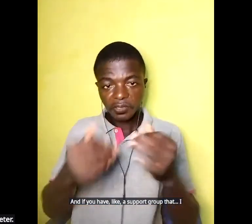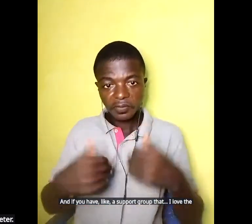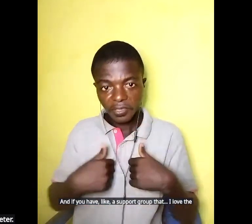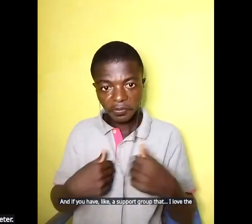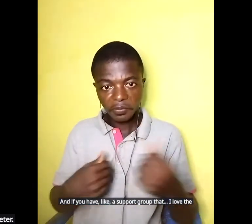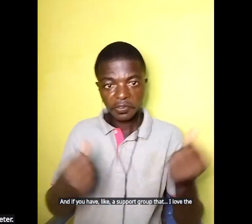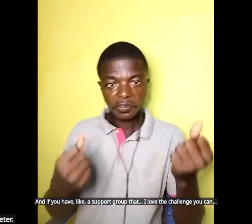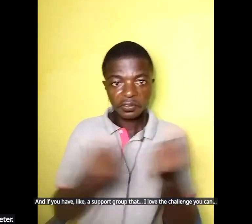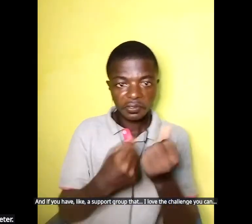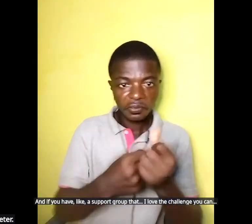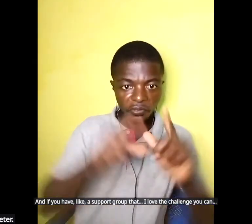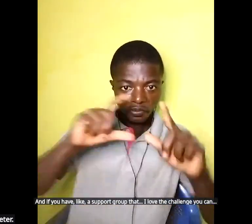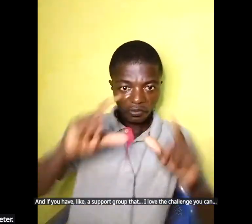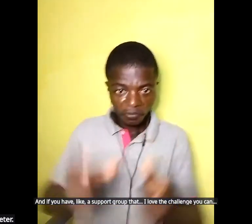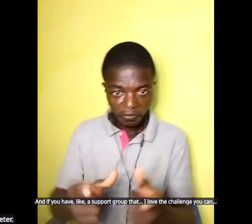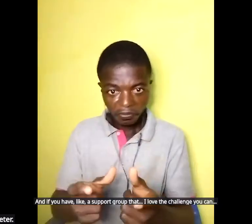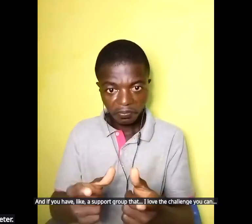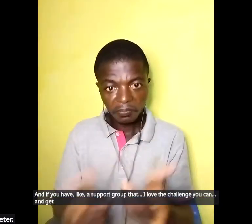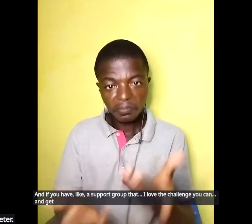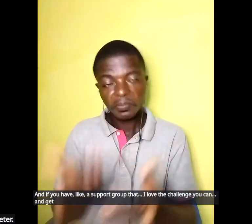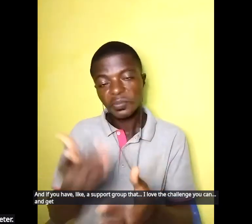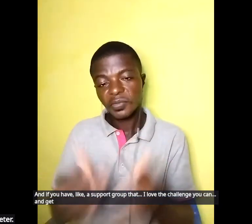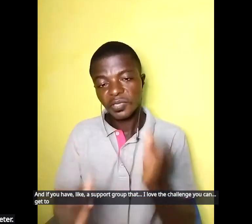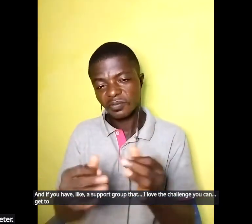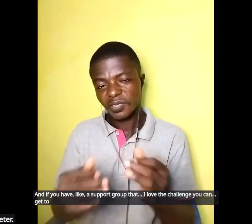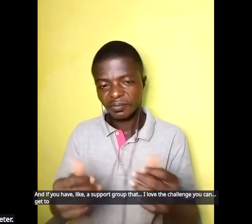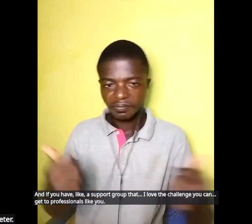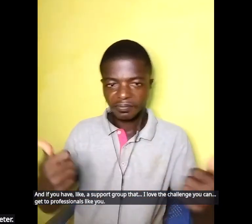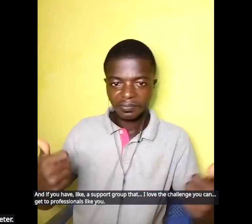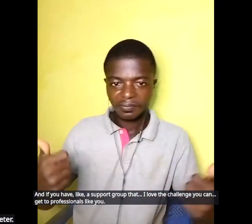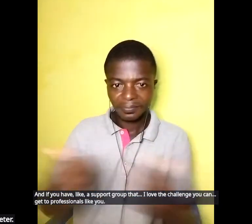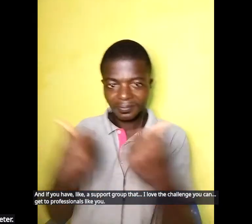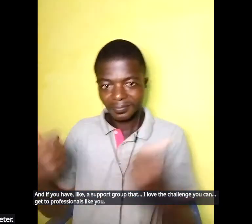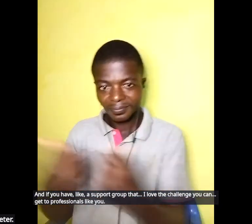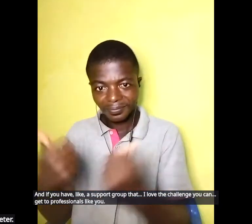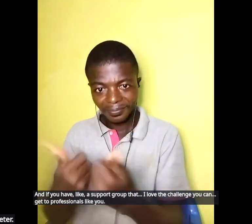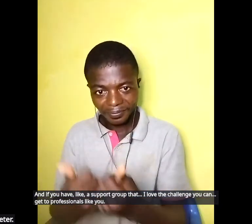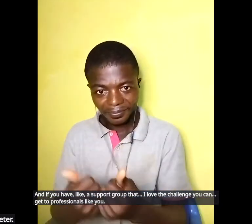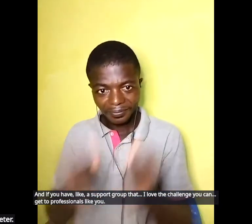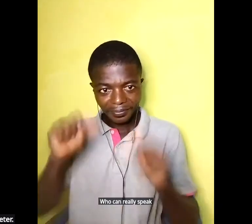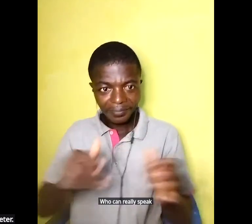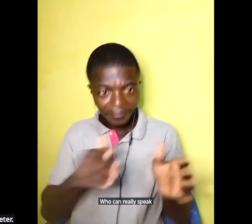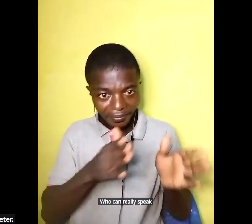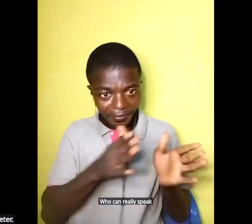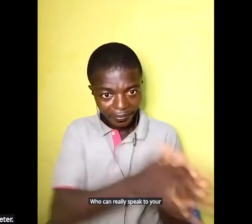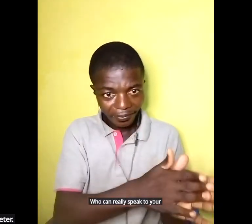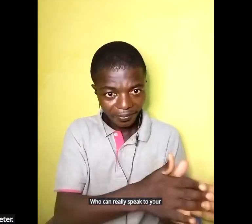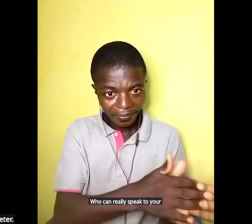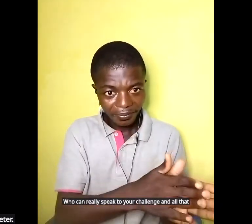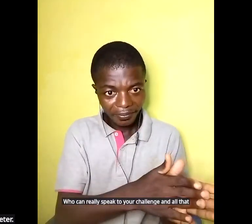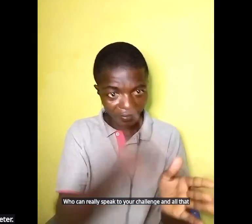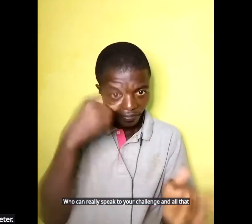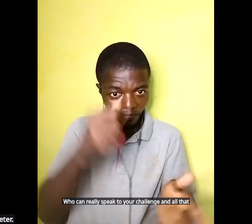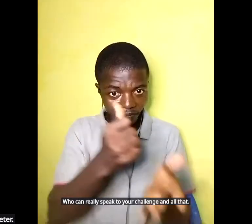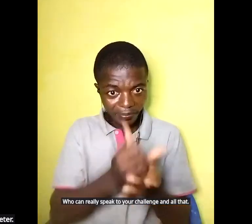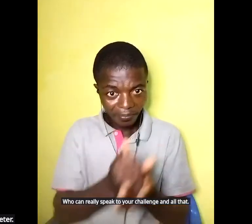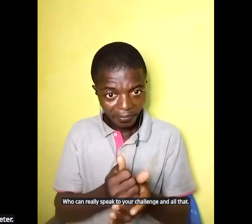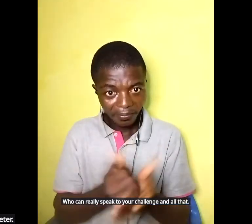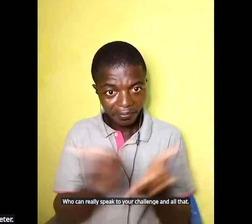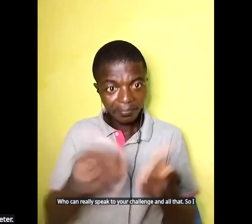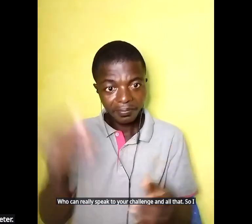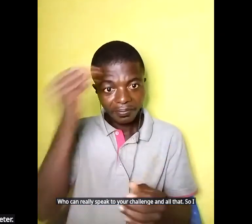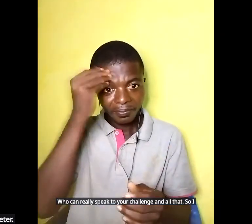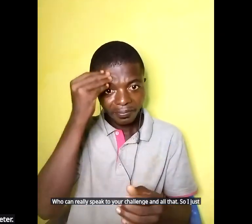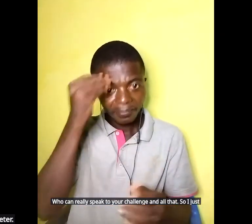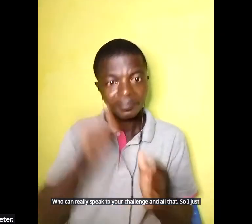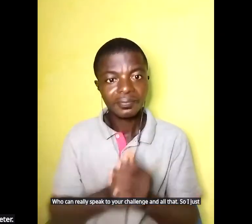can get people, professionals like you who can really speak to your challenge and all that. I think it helps. So I just want to know